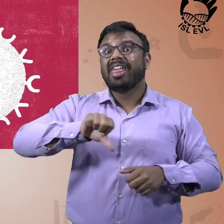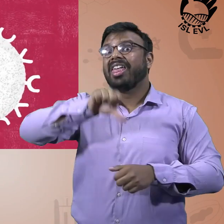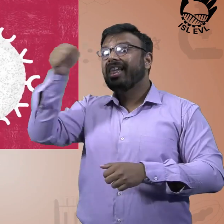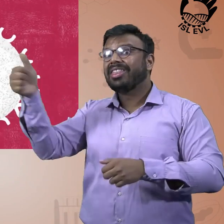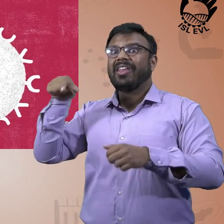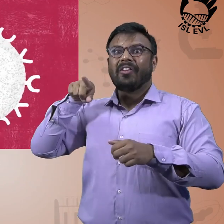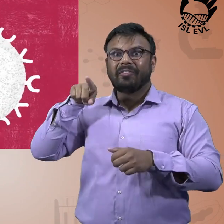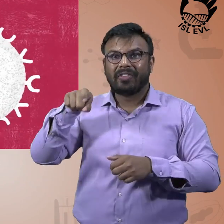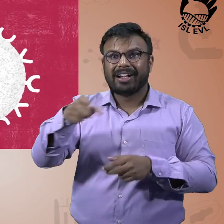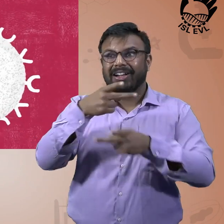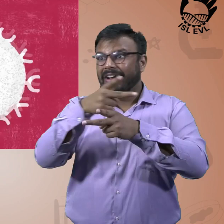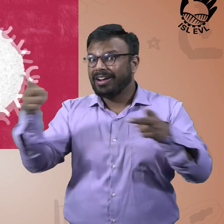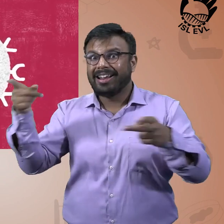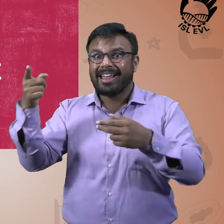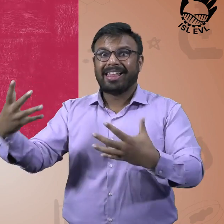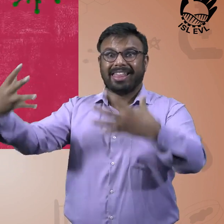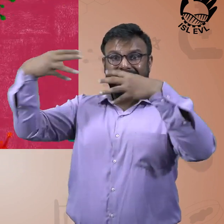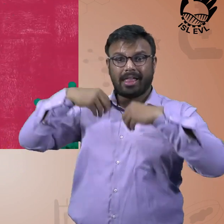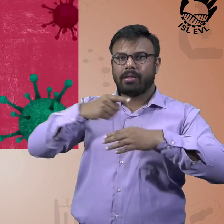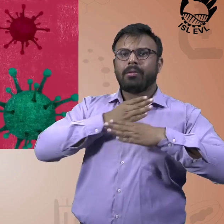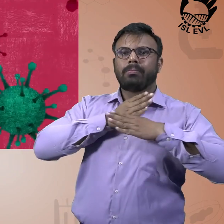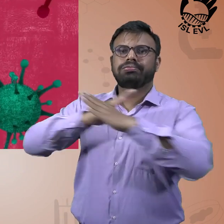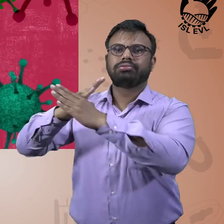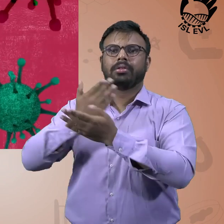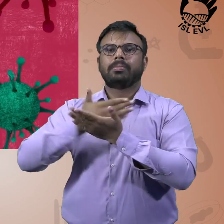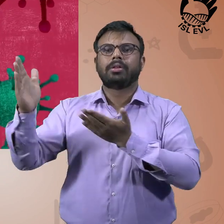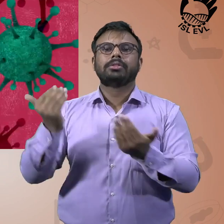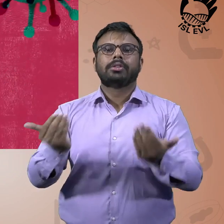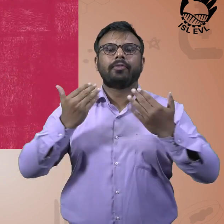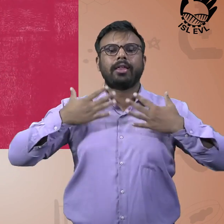WBCs are immune cells that protect us against infection.